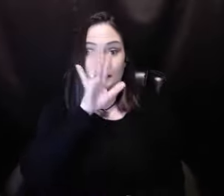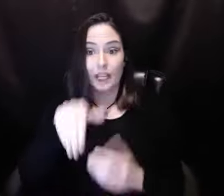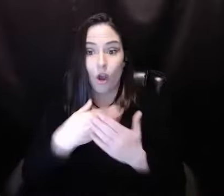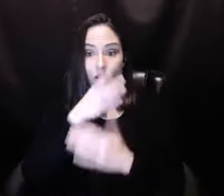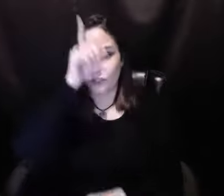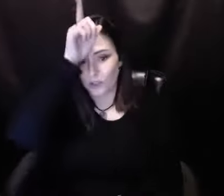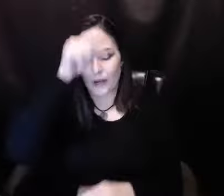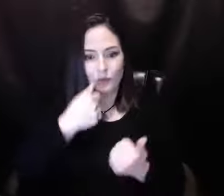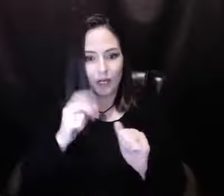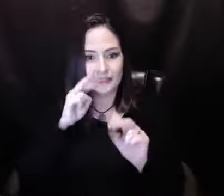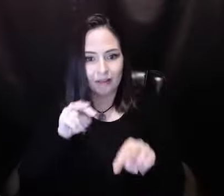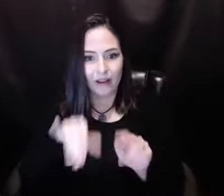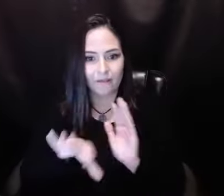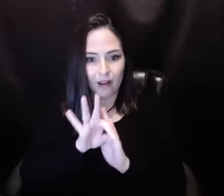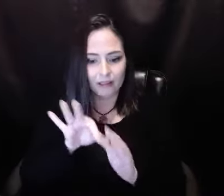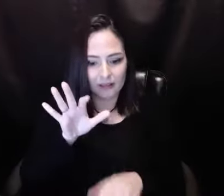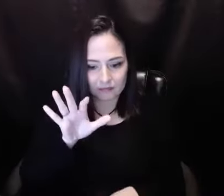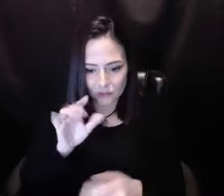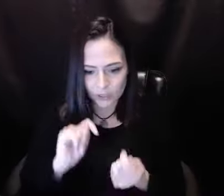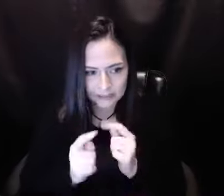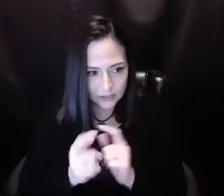to see you all around the world.